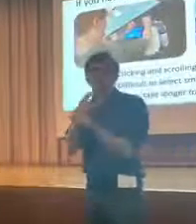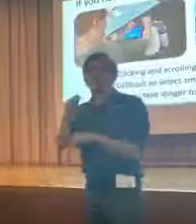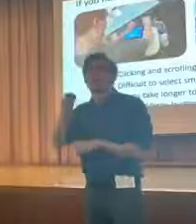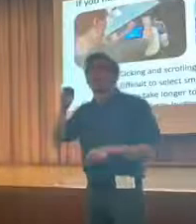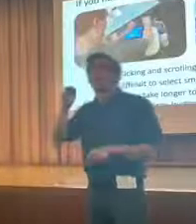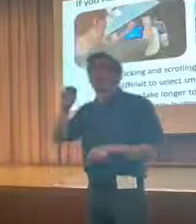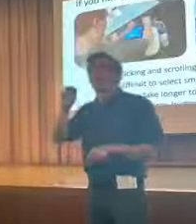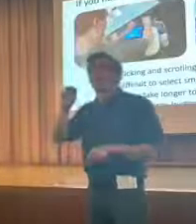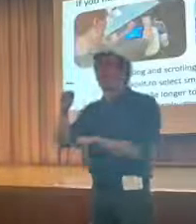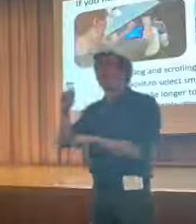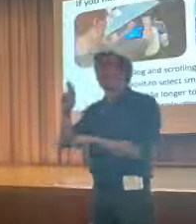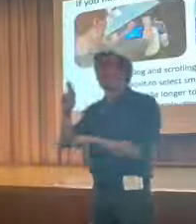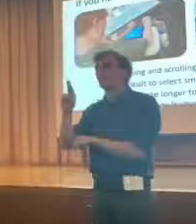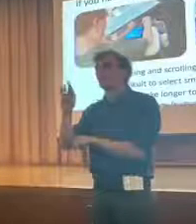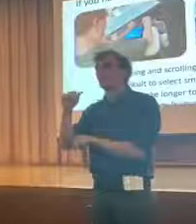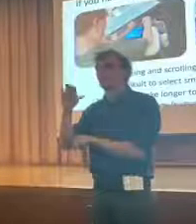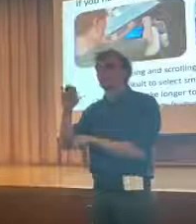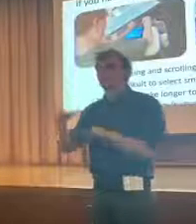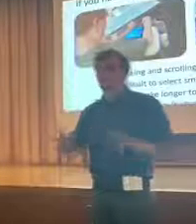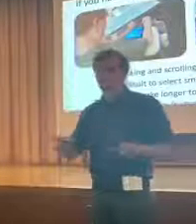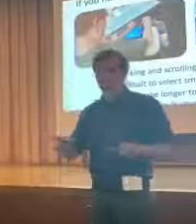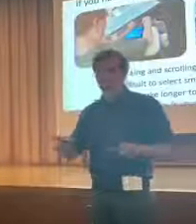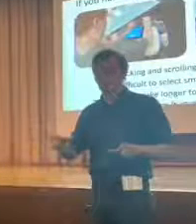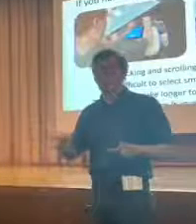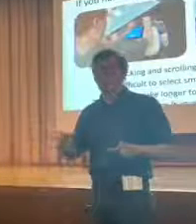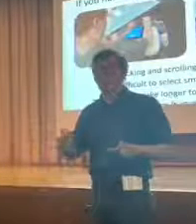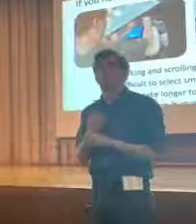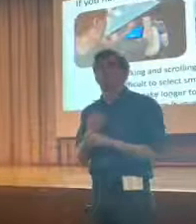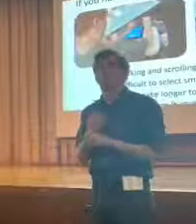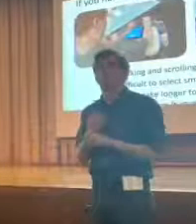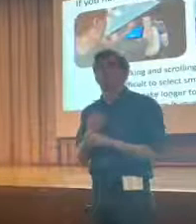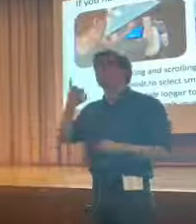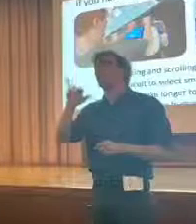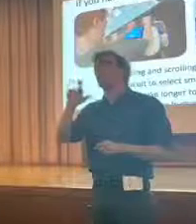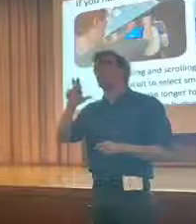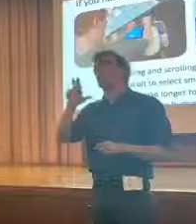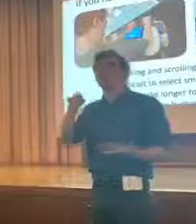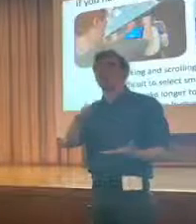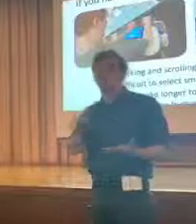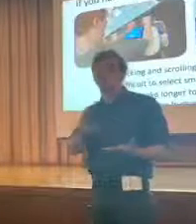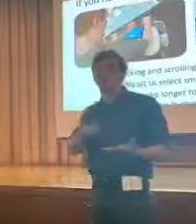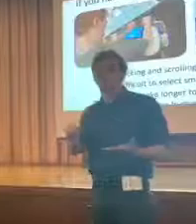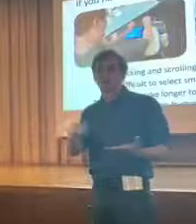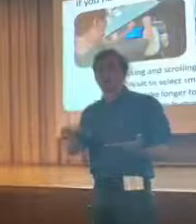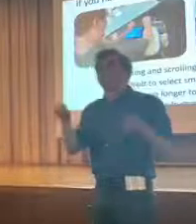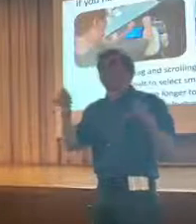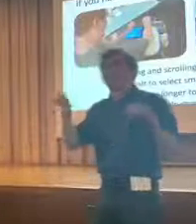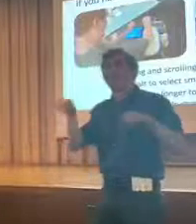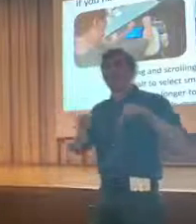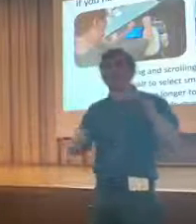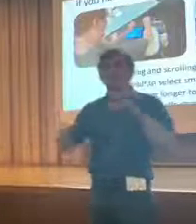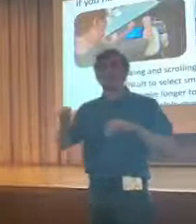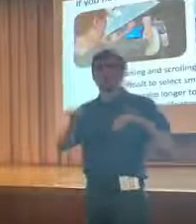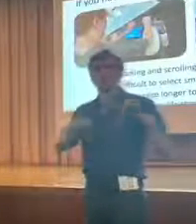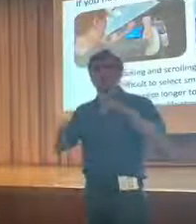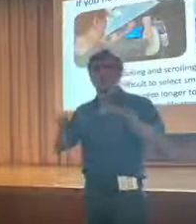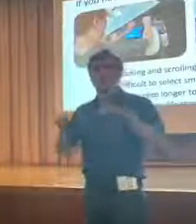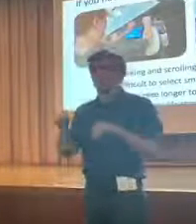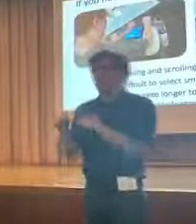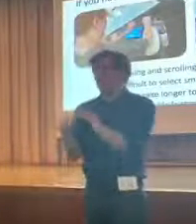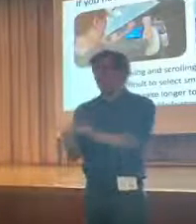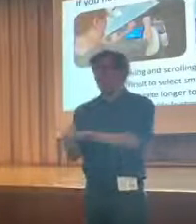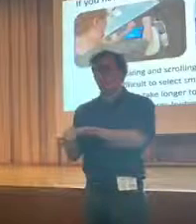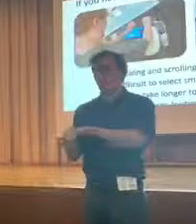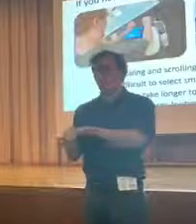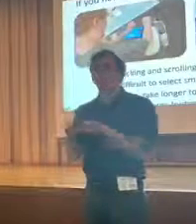him, because he can move his arms some, but he doesn't really have any motion in his hands, clicking and